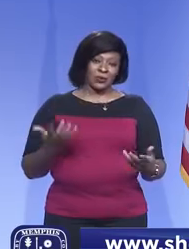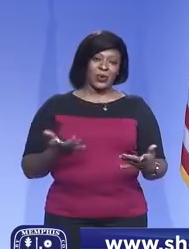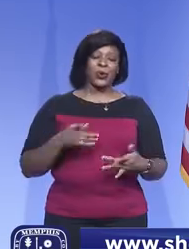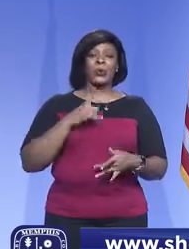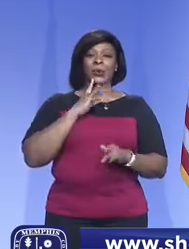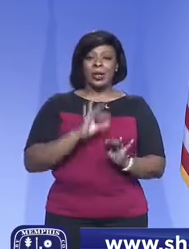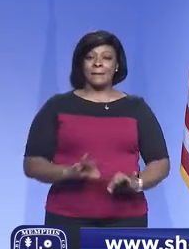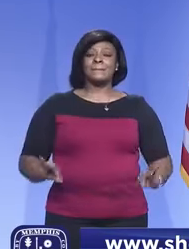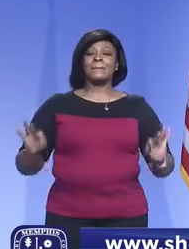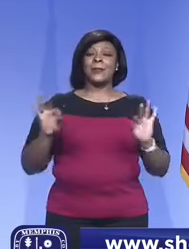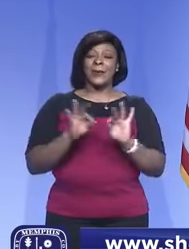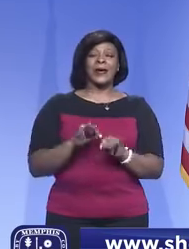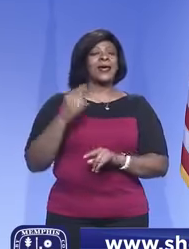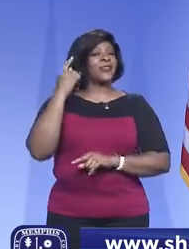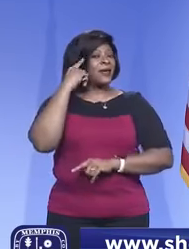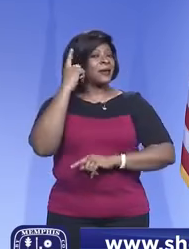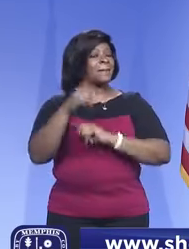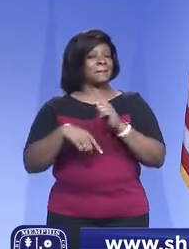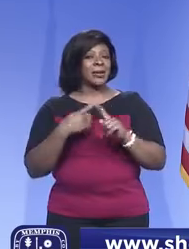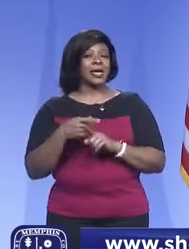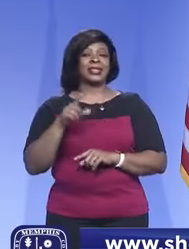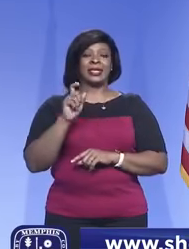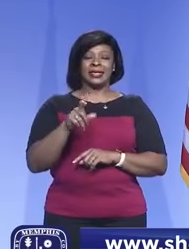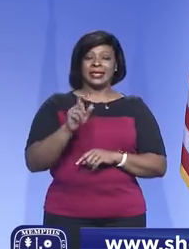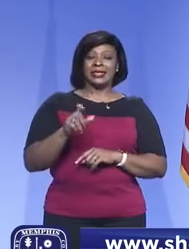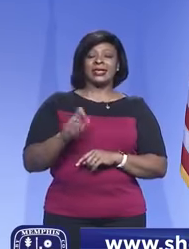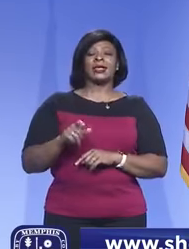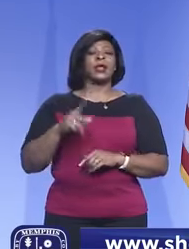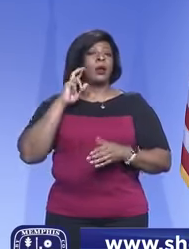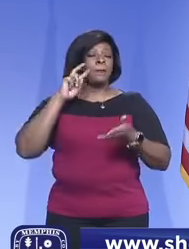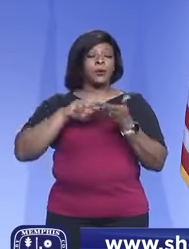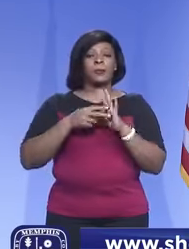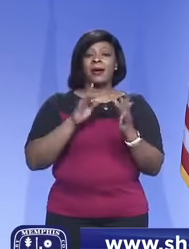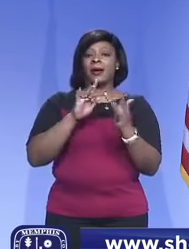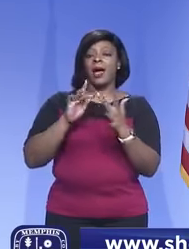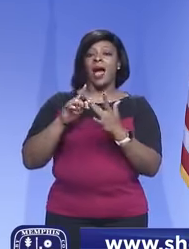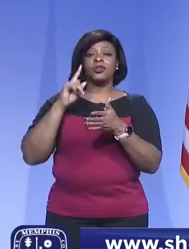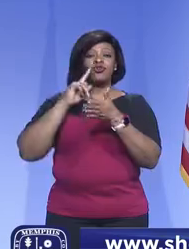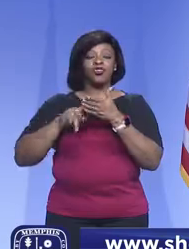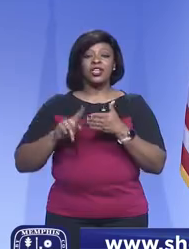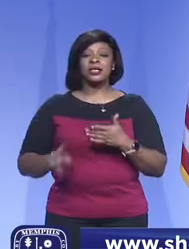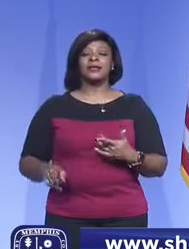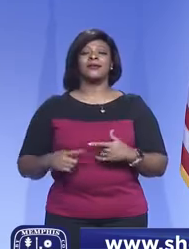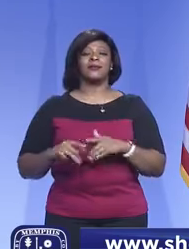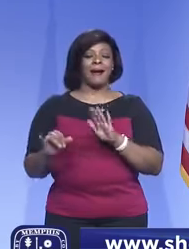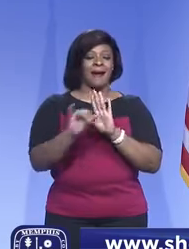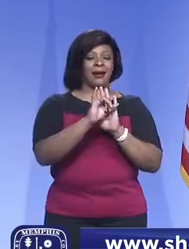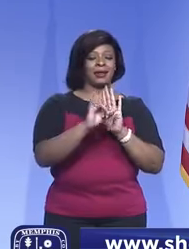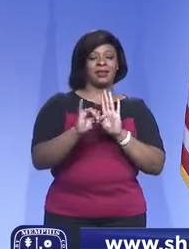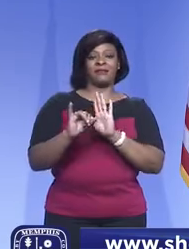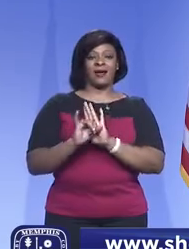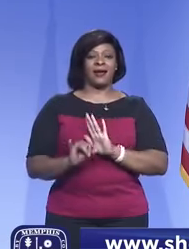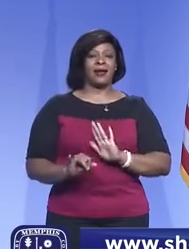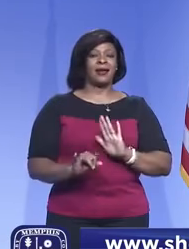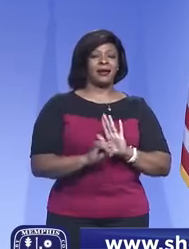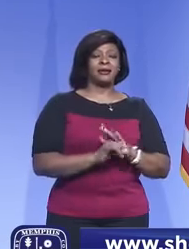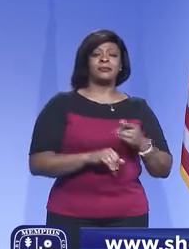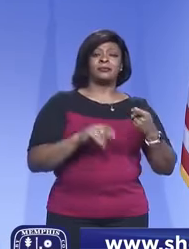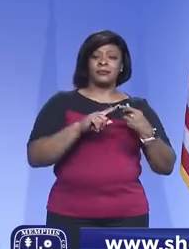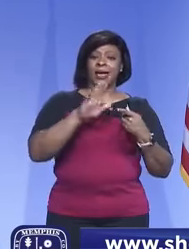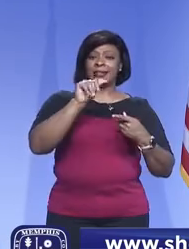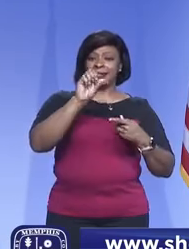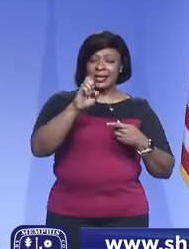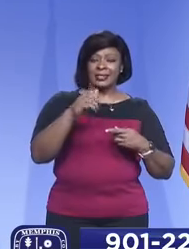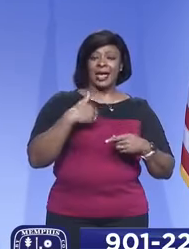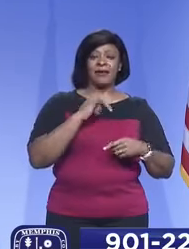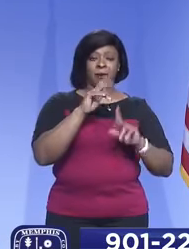really important to think about the purpose of contact tracing is to identify the case and have